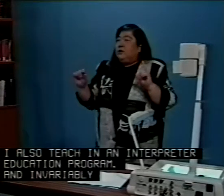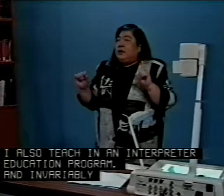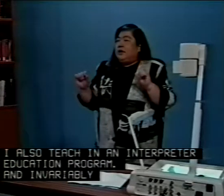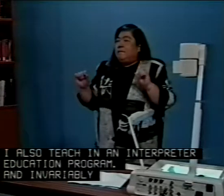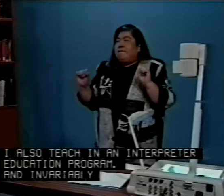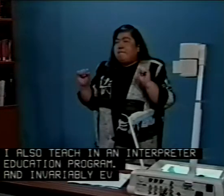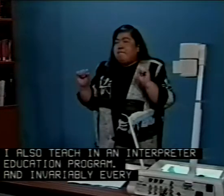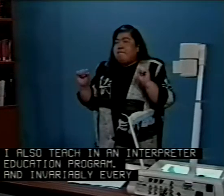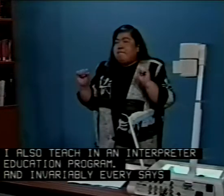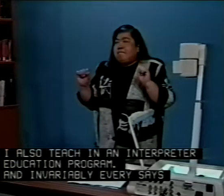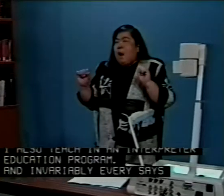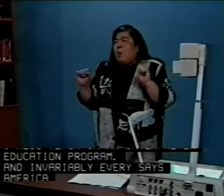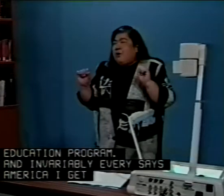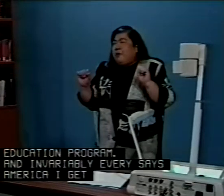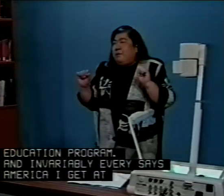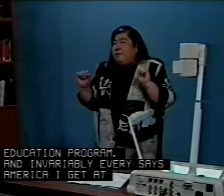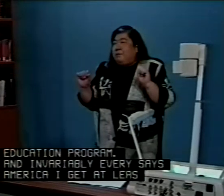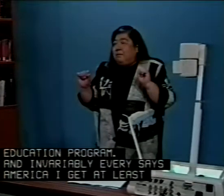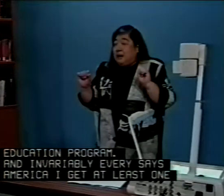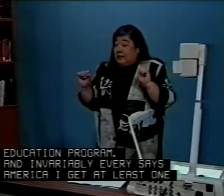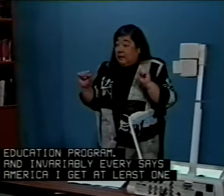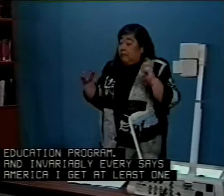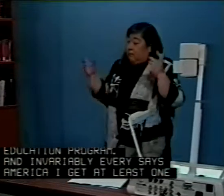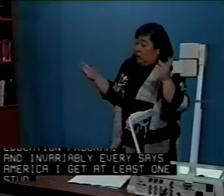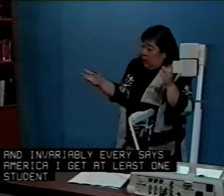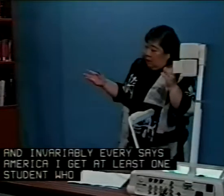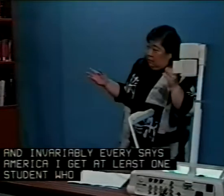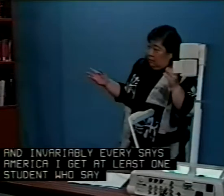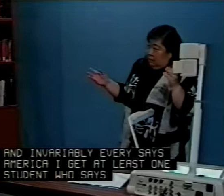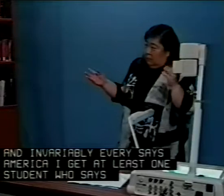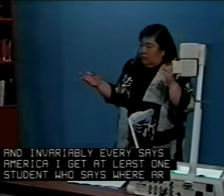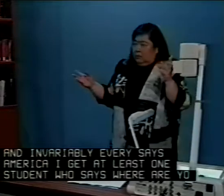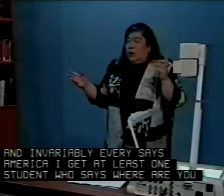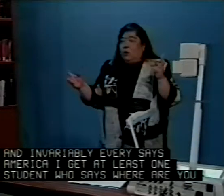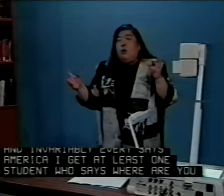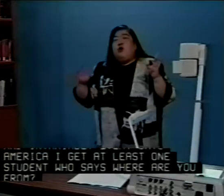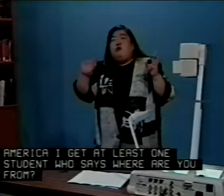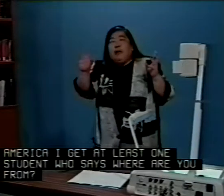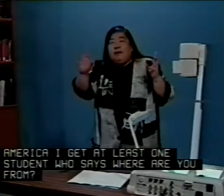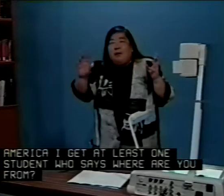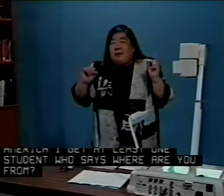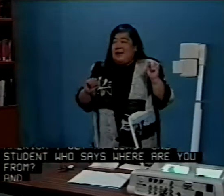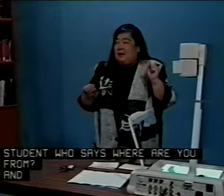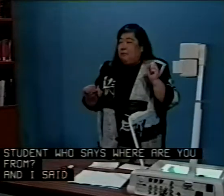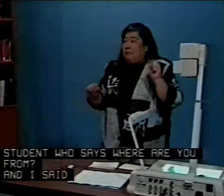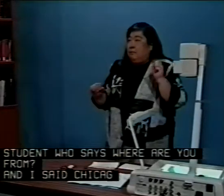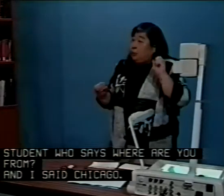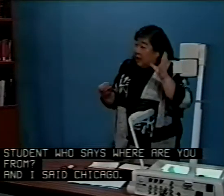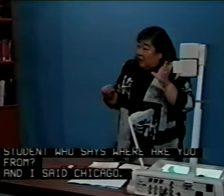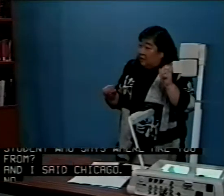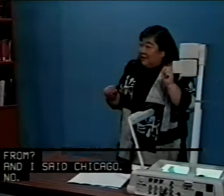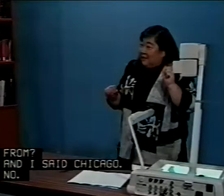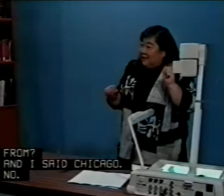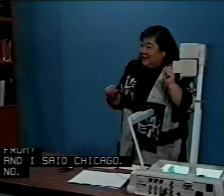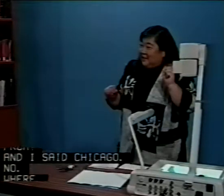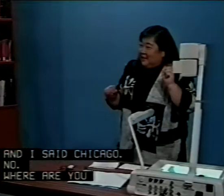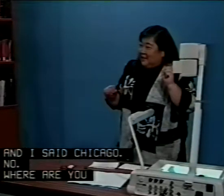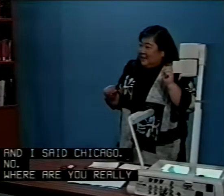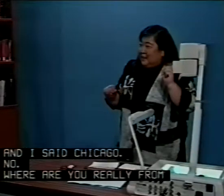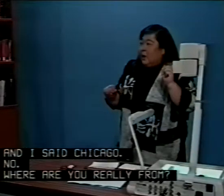says, "Where are you from?" And I say, "Chicago." "No, where are you really from?" And I say, "Chicago."